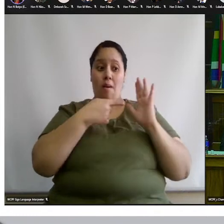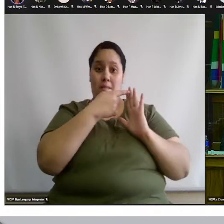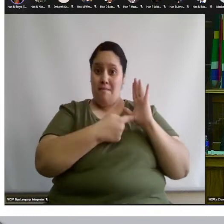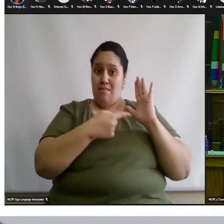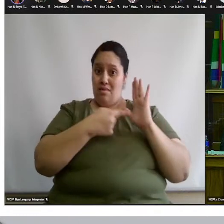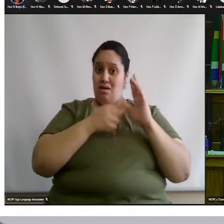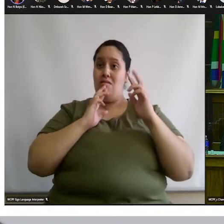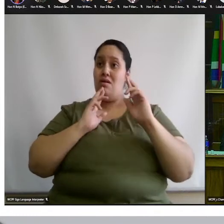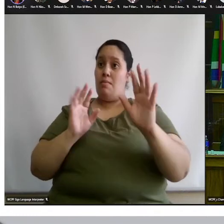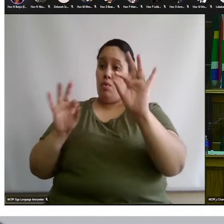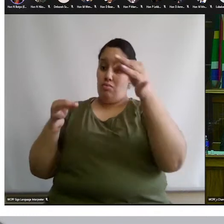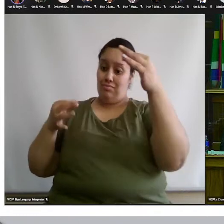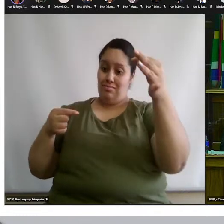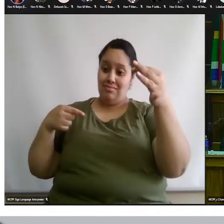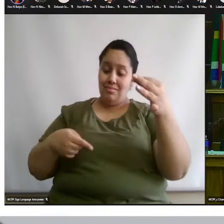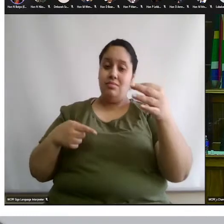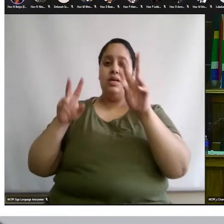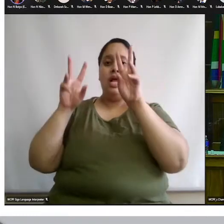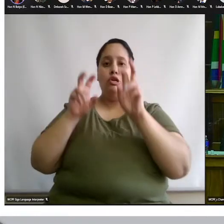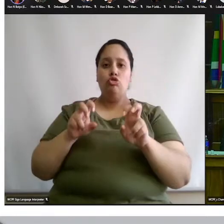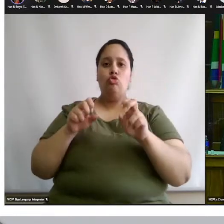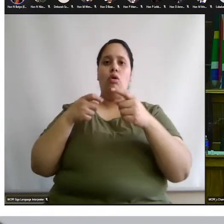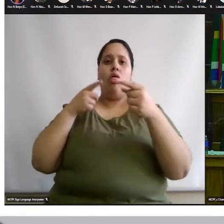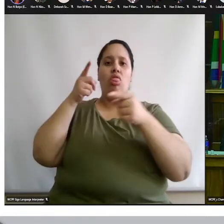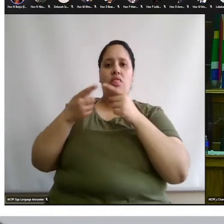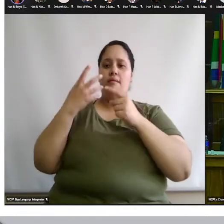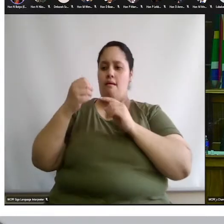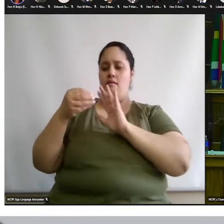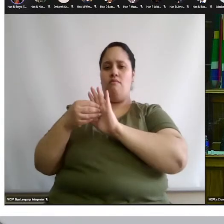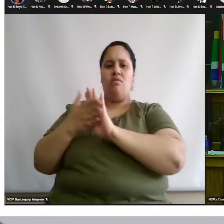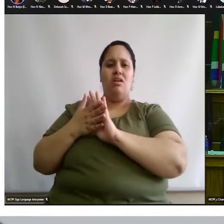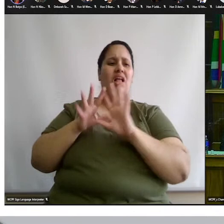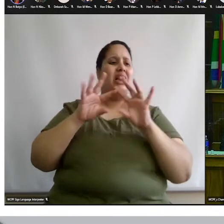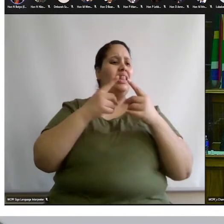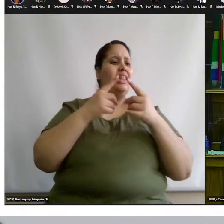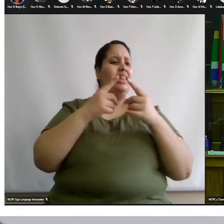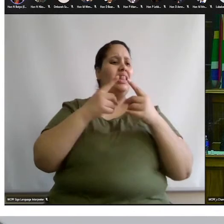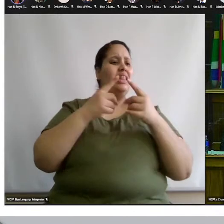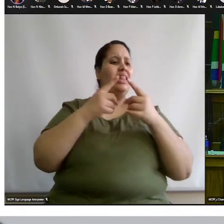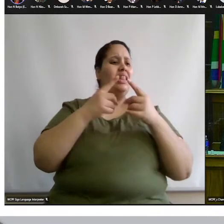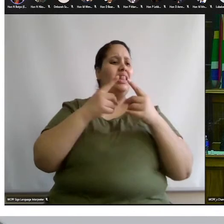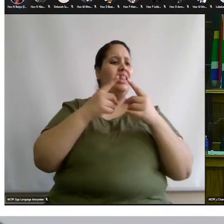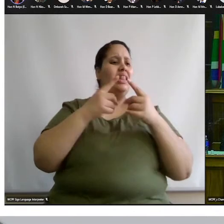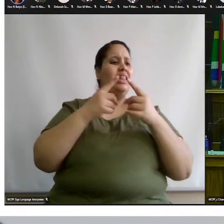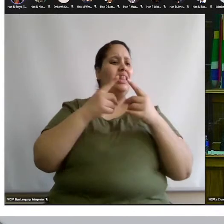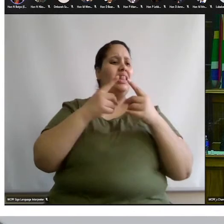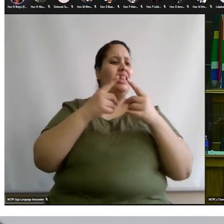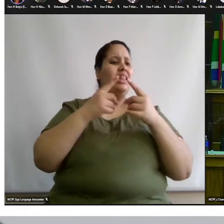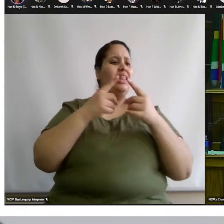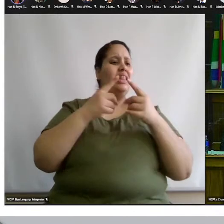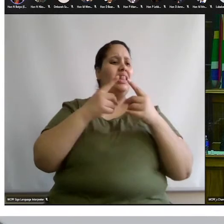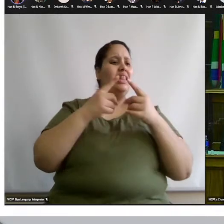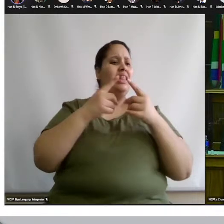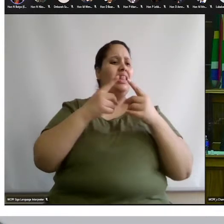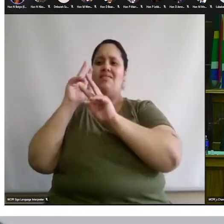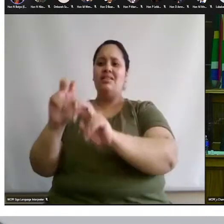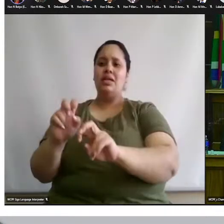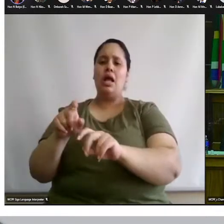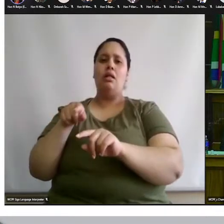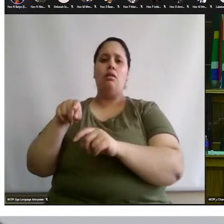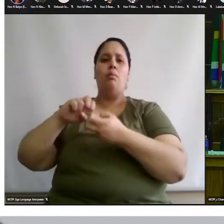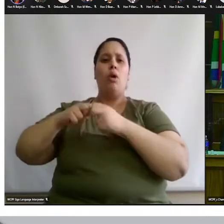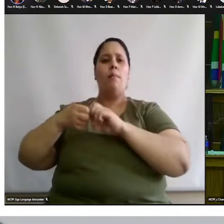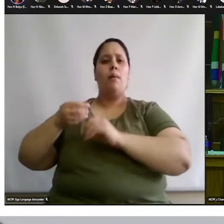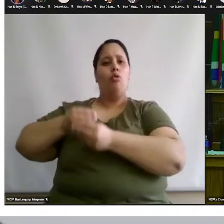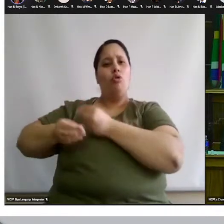the allegations contained thereof, what has the department done to assist the city of Cape Town investigate or to get to the root of these